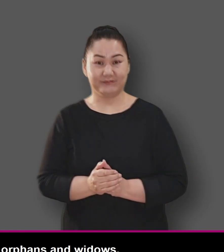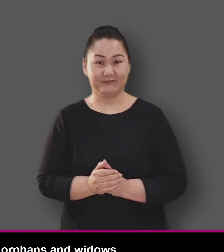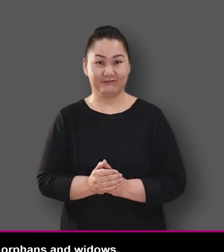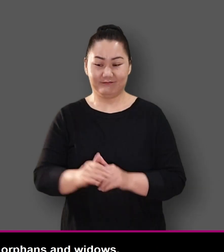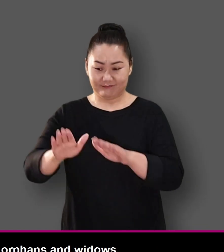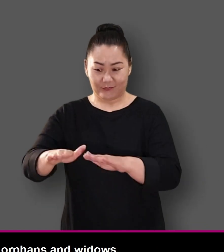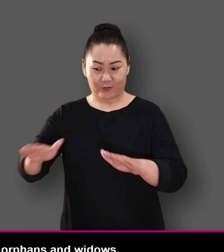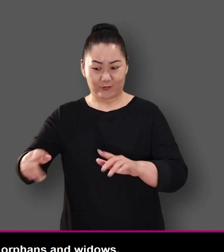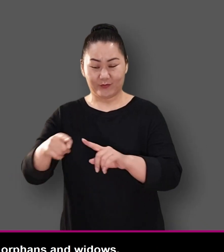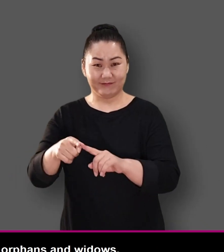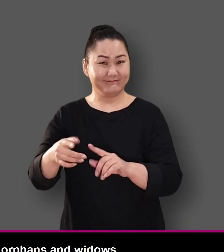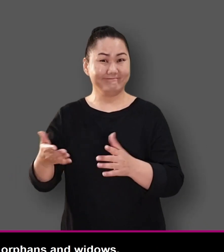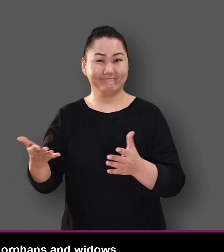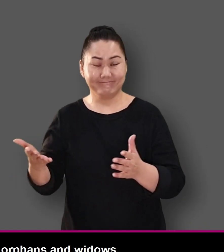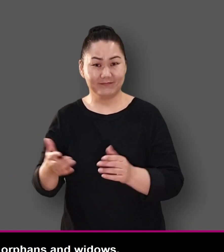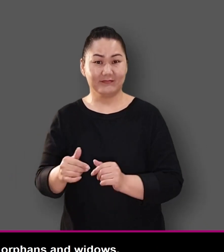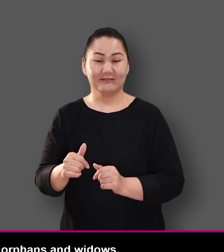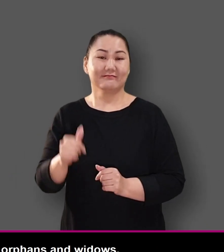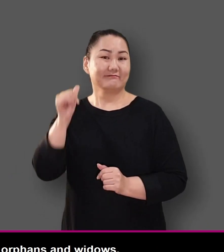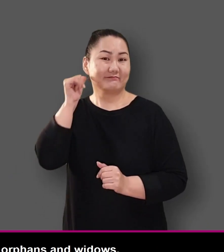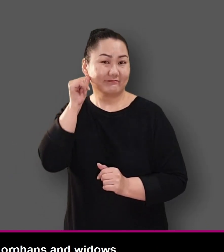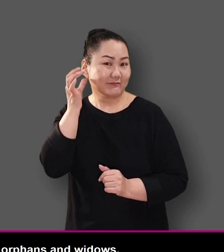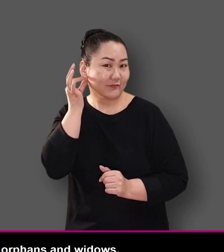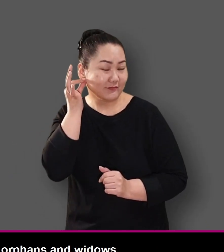elderly persons, orphans, and widows.